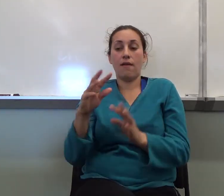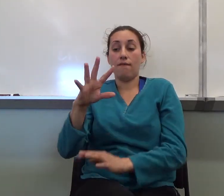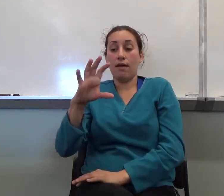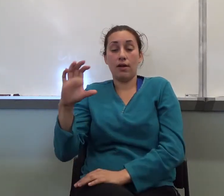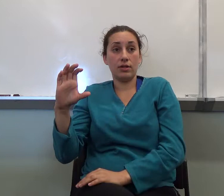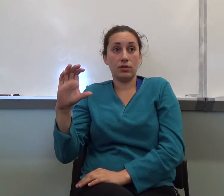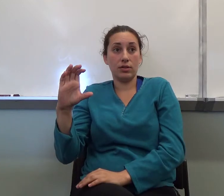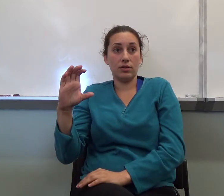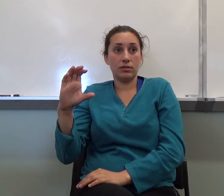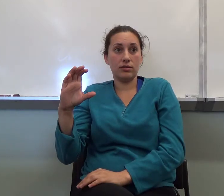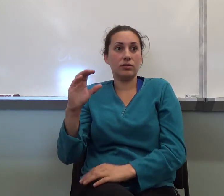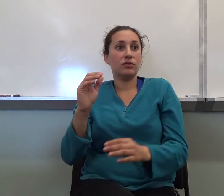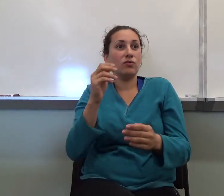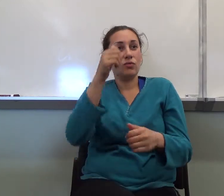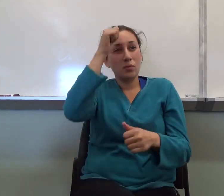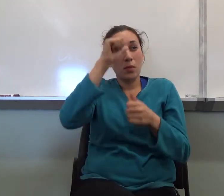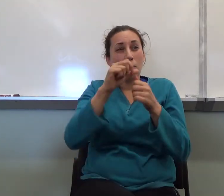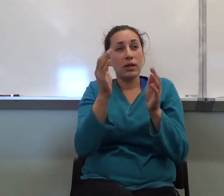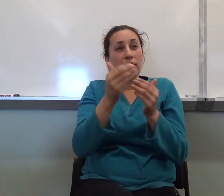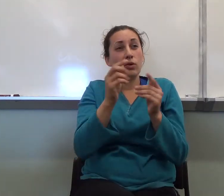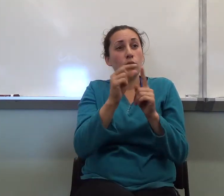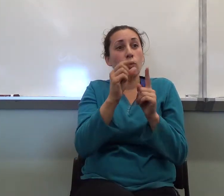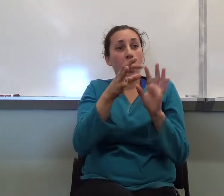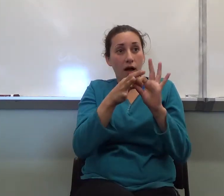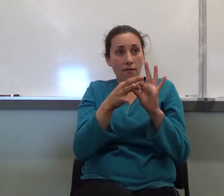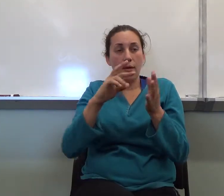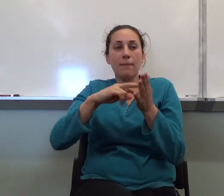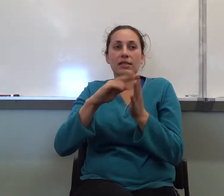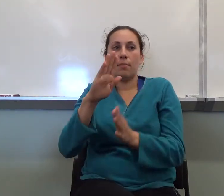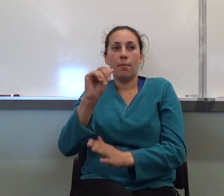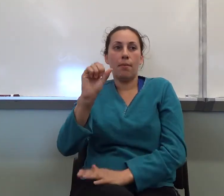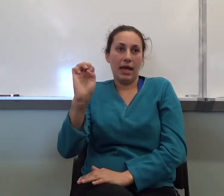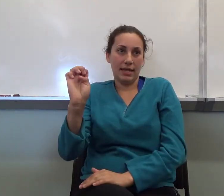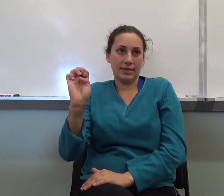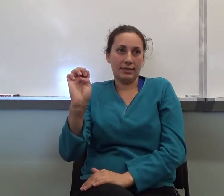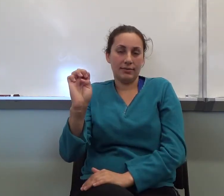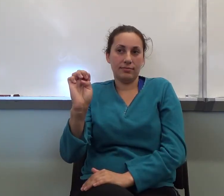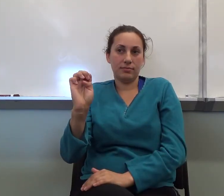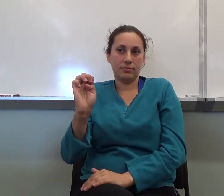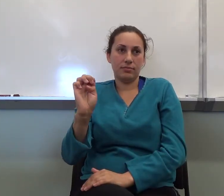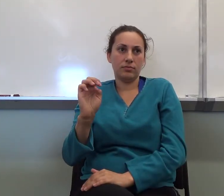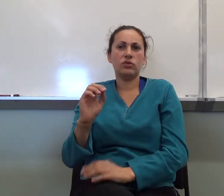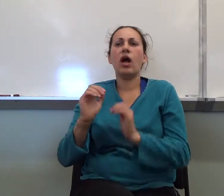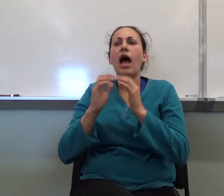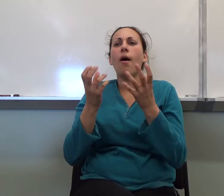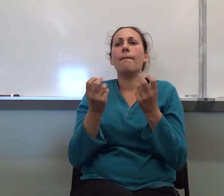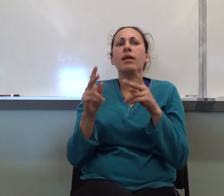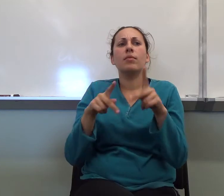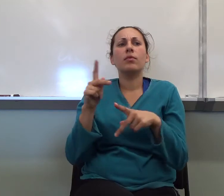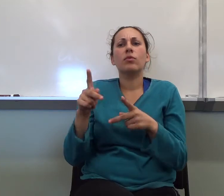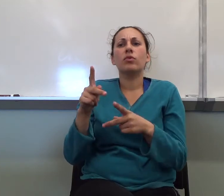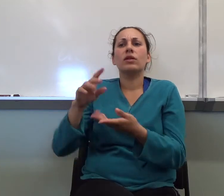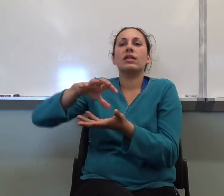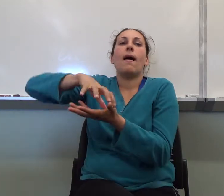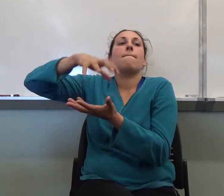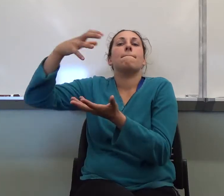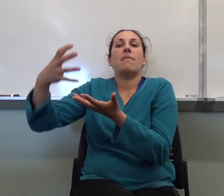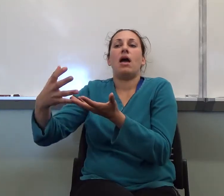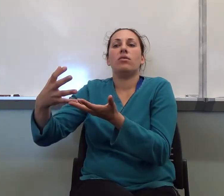base. So it must mean that this how many people is our amount next to the word is.